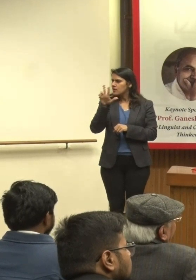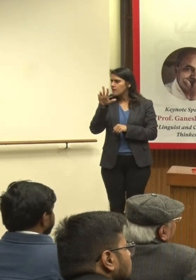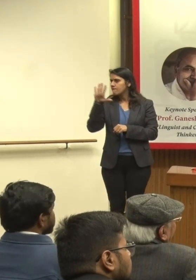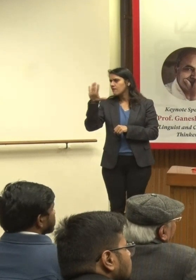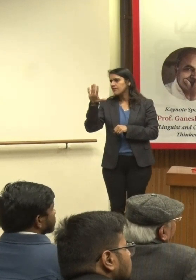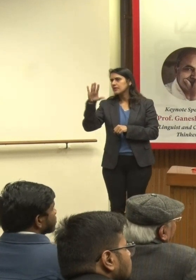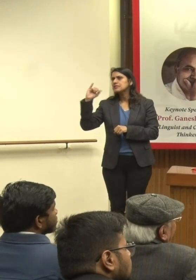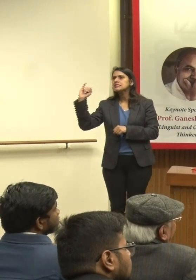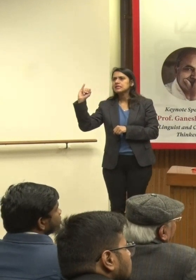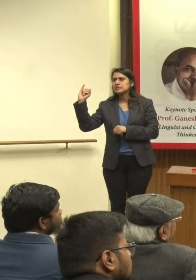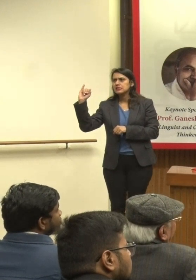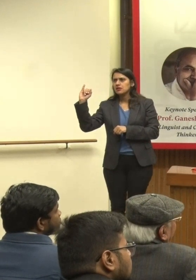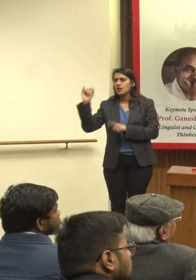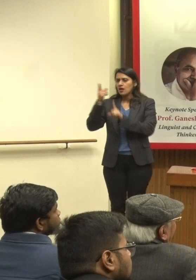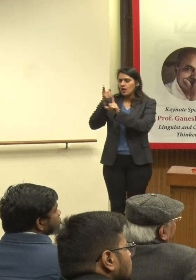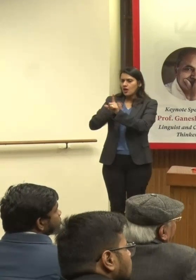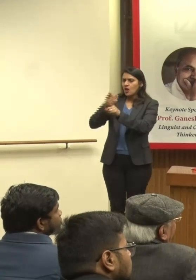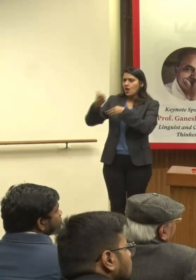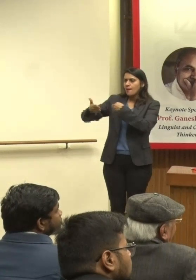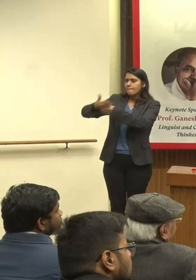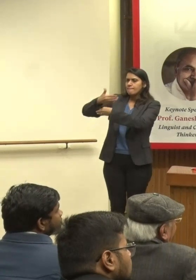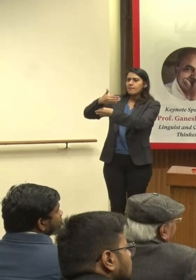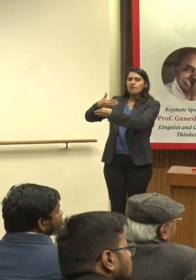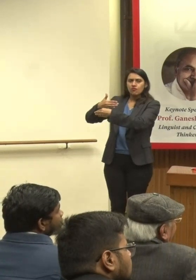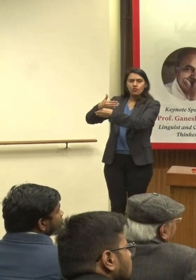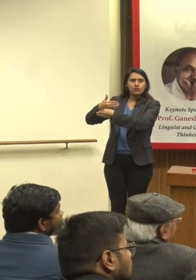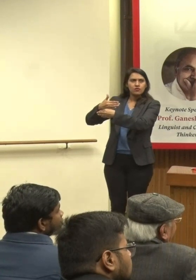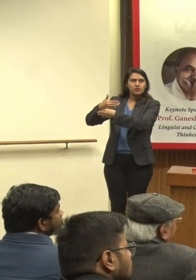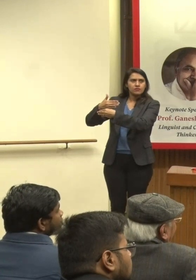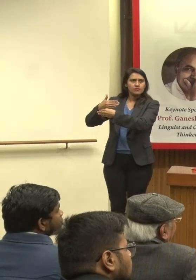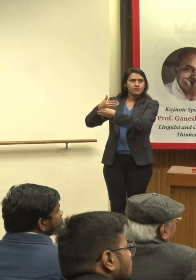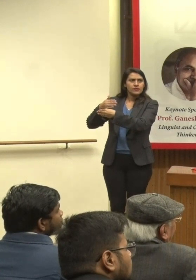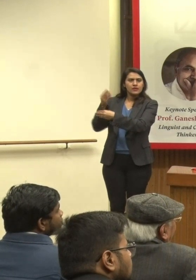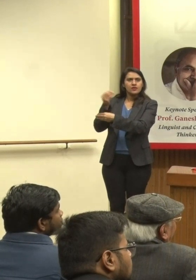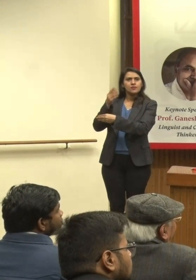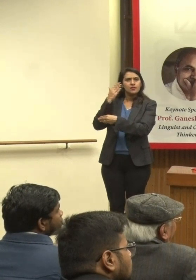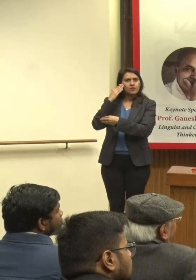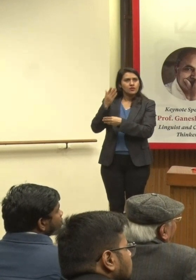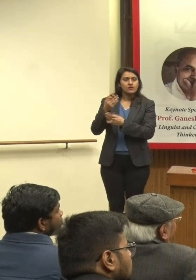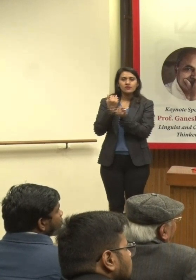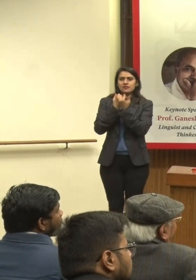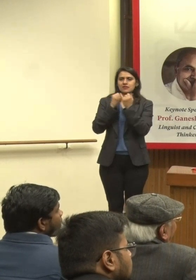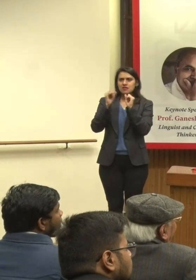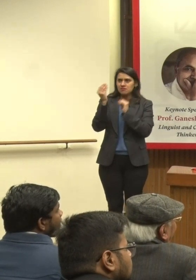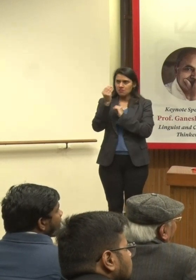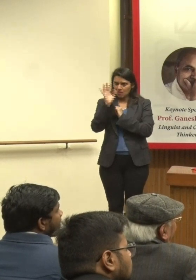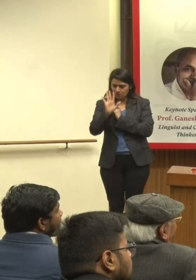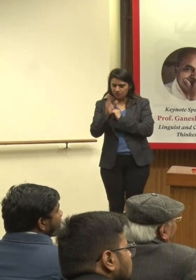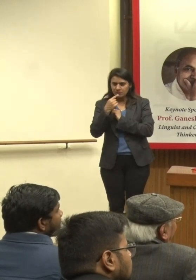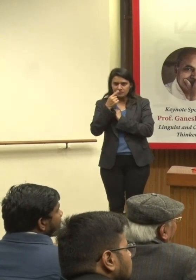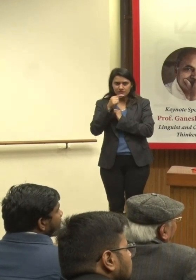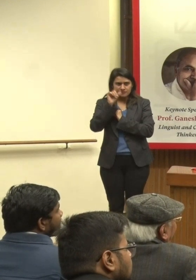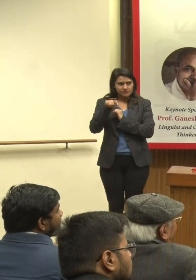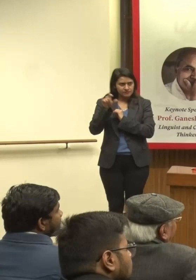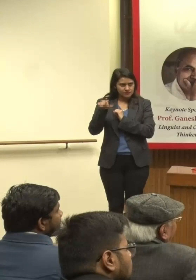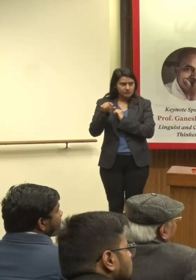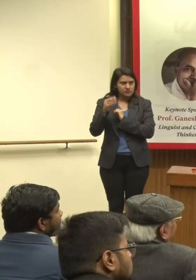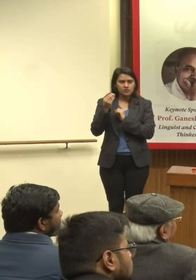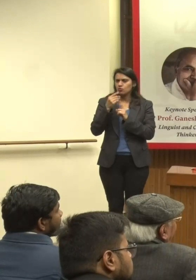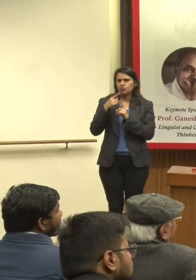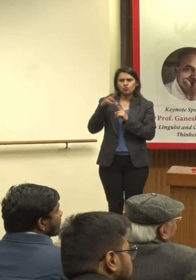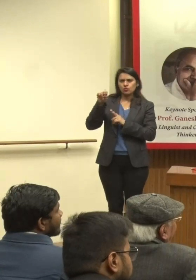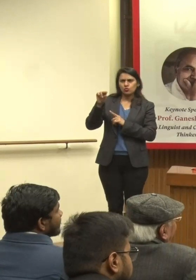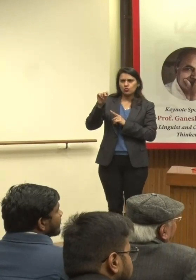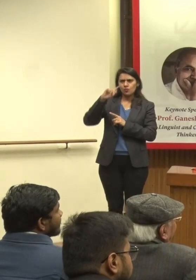1856, just a year before the what some people call the War of Independence, some people call the revolt against